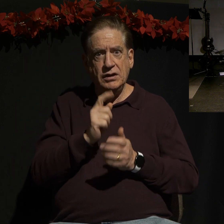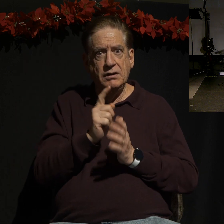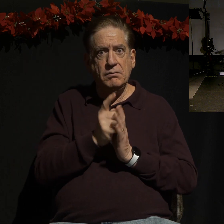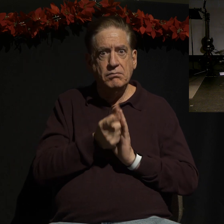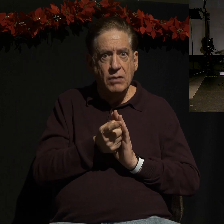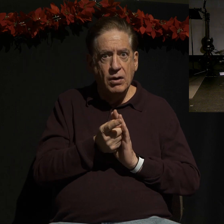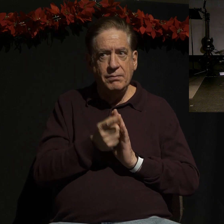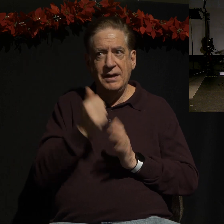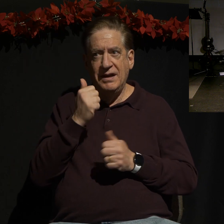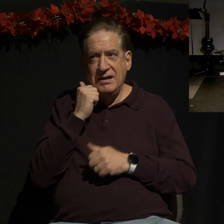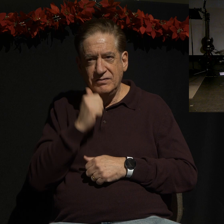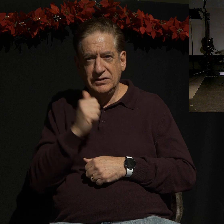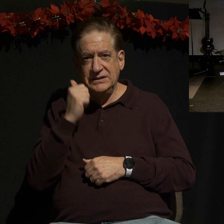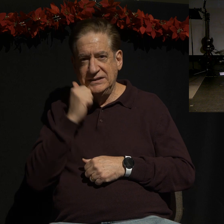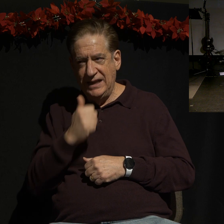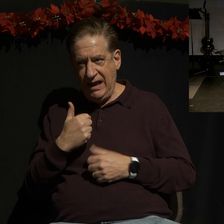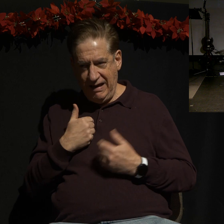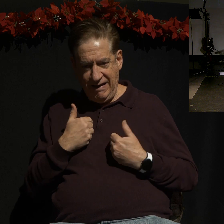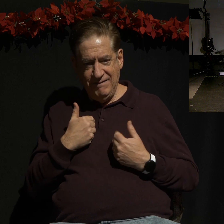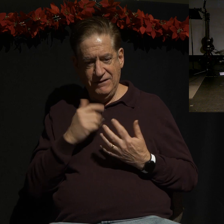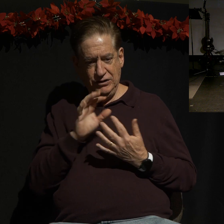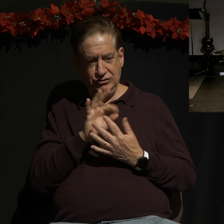single day, I have a choice to make.